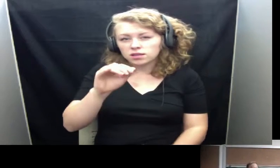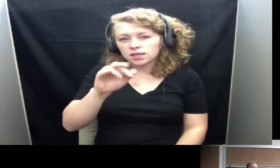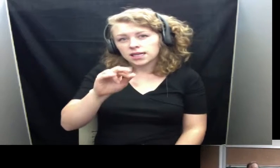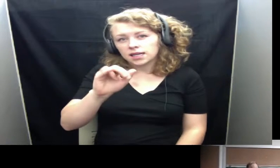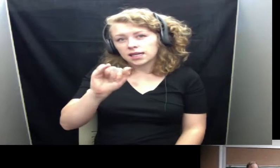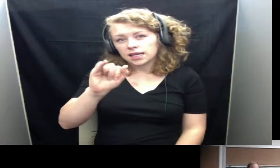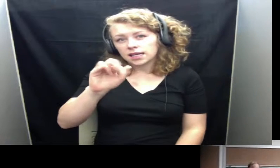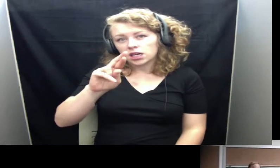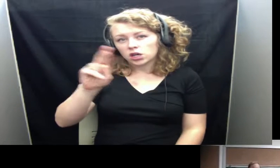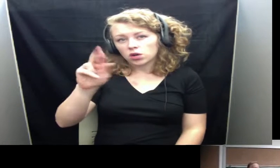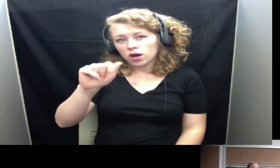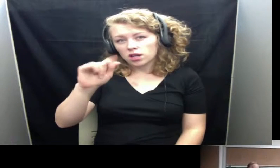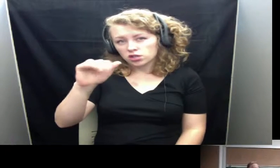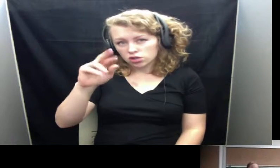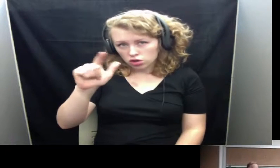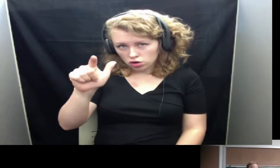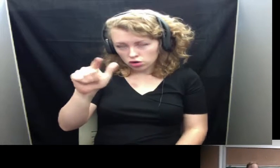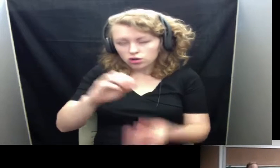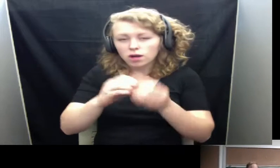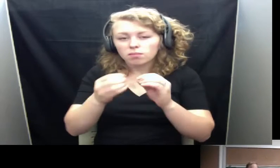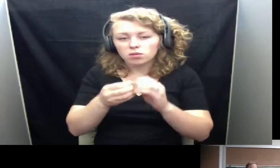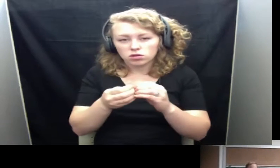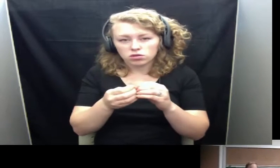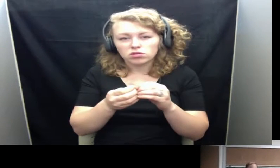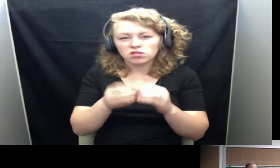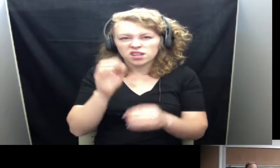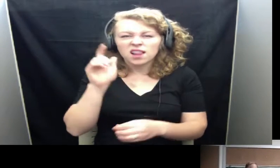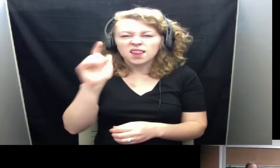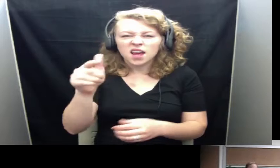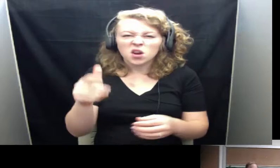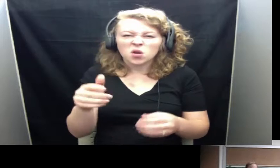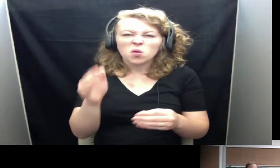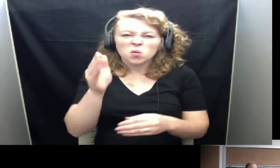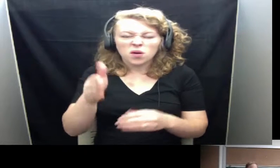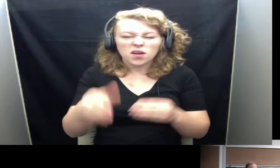exact home for them on our number line.